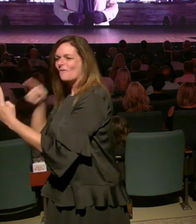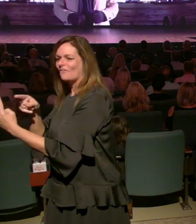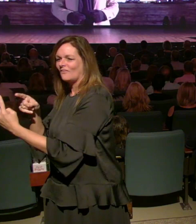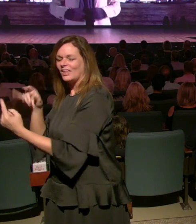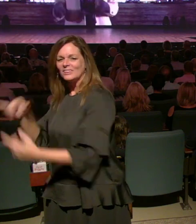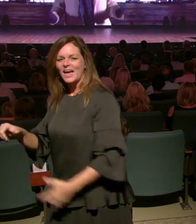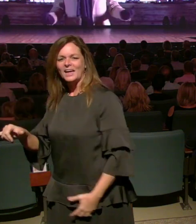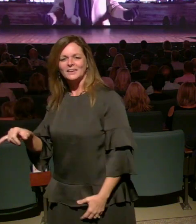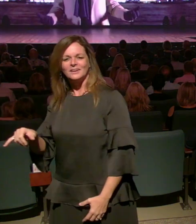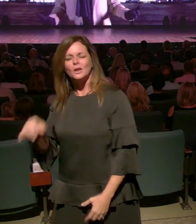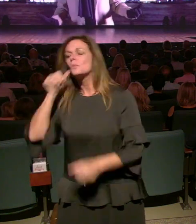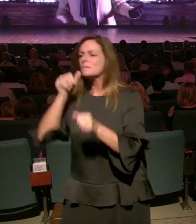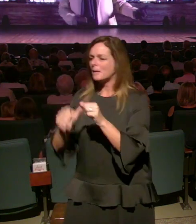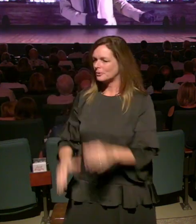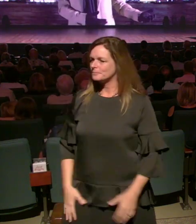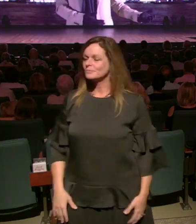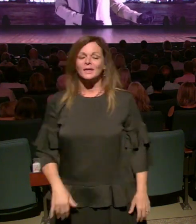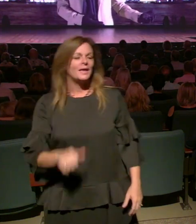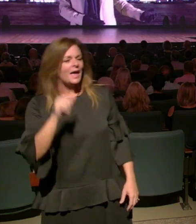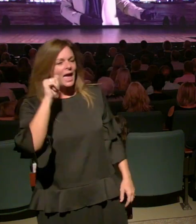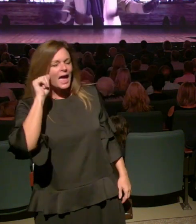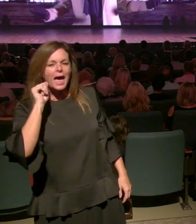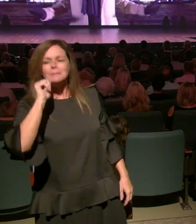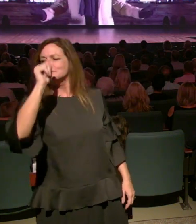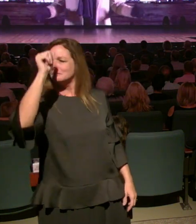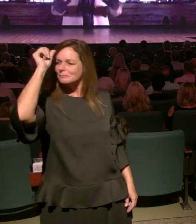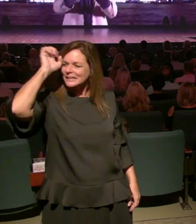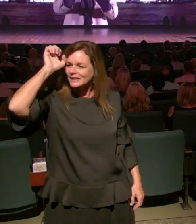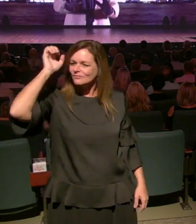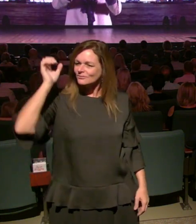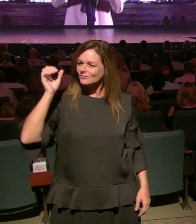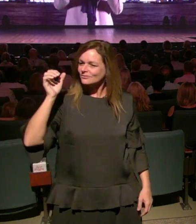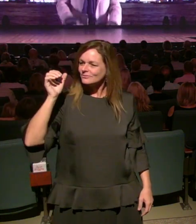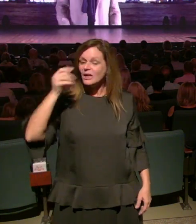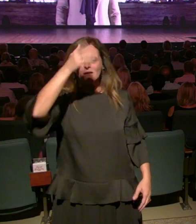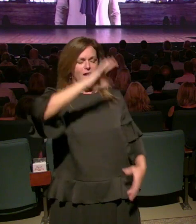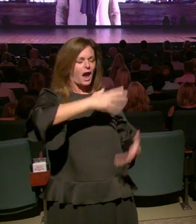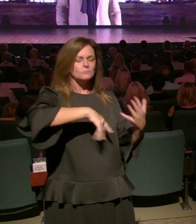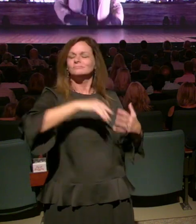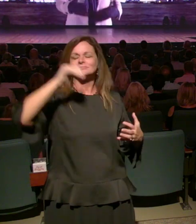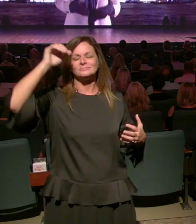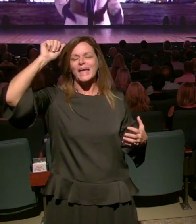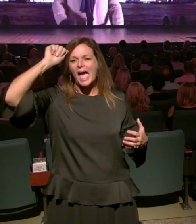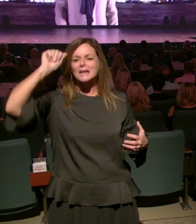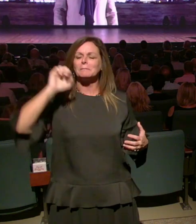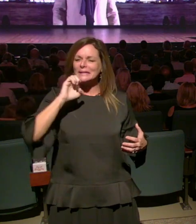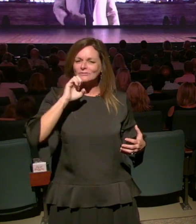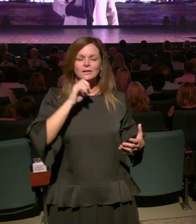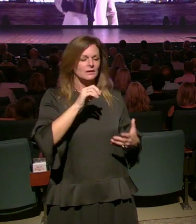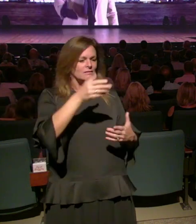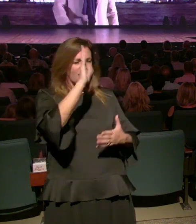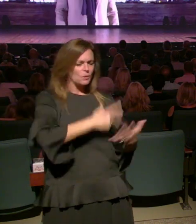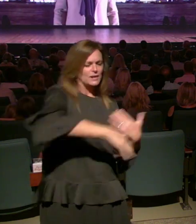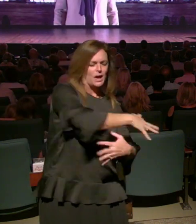God would be hanging out with Adam and Eve at the end of the day, talking it up. Man, how cool would that be to have that kind of relationship,